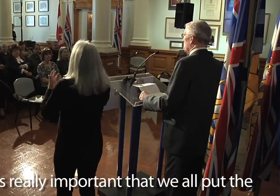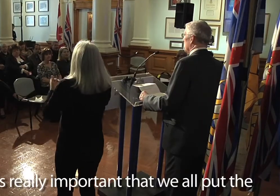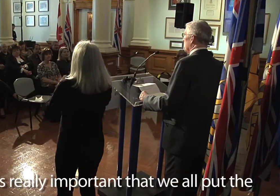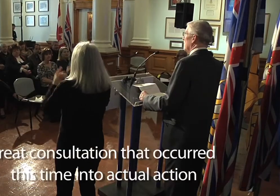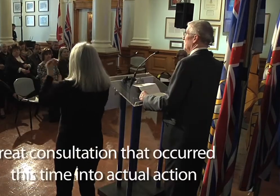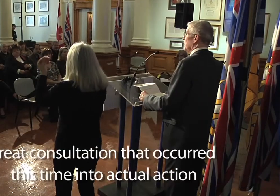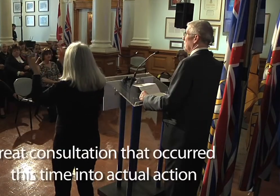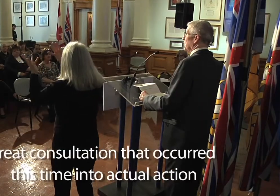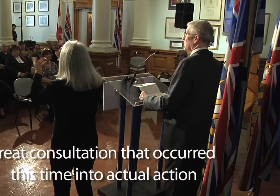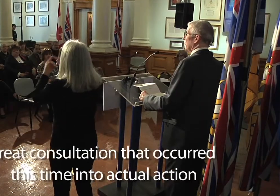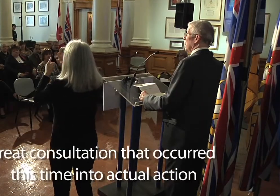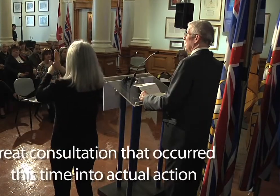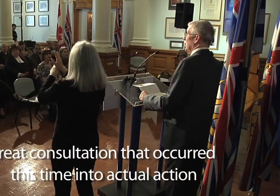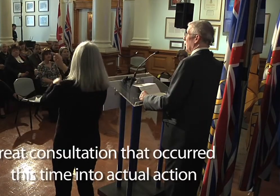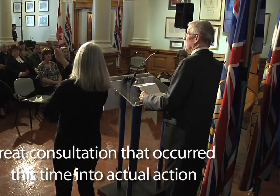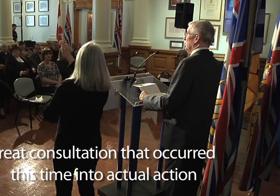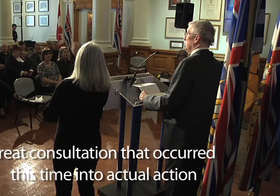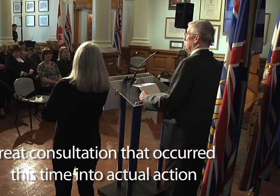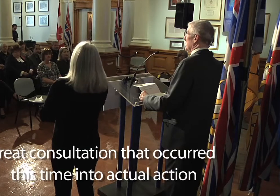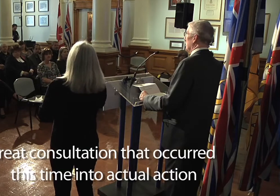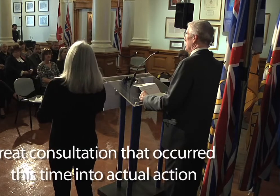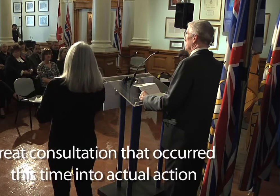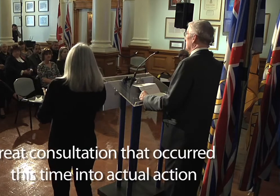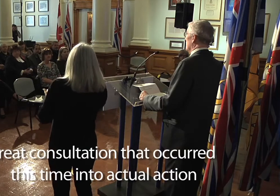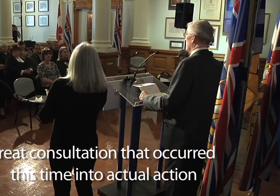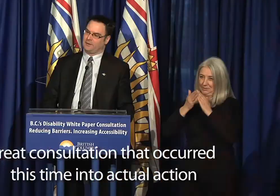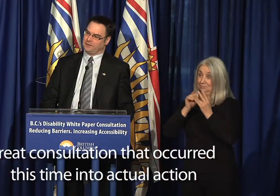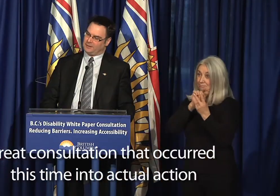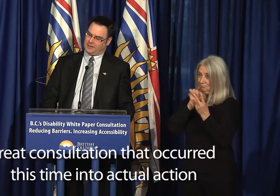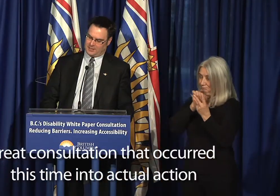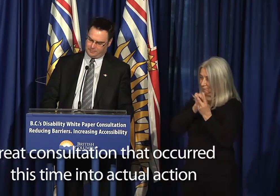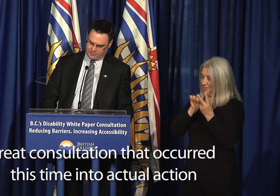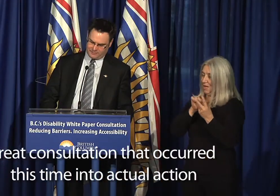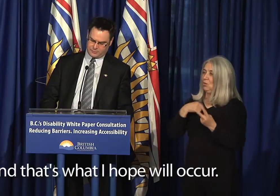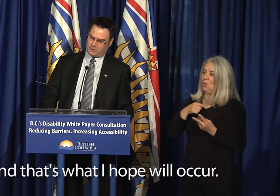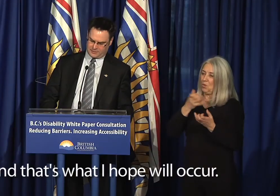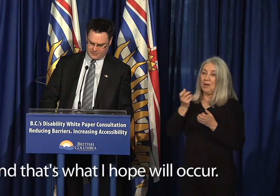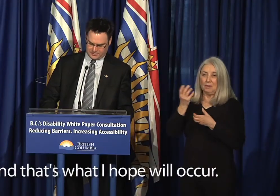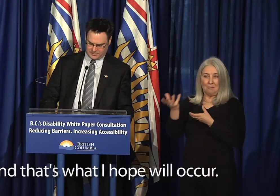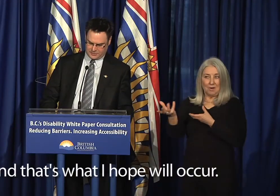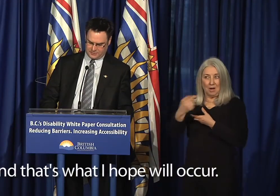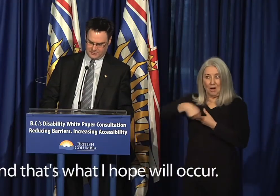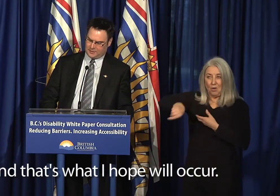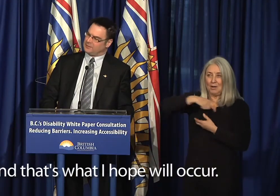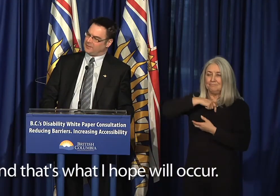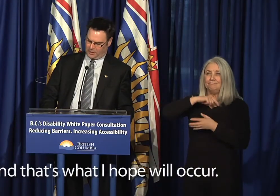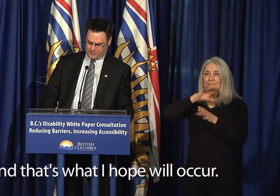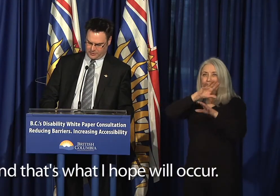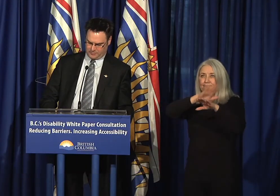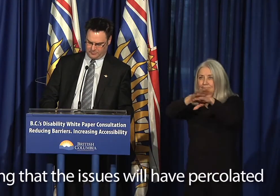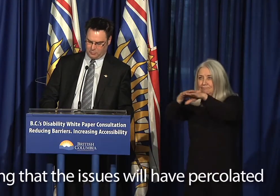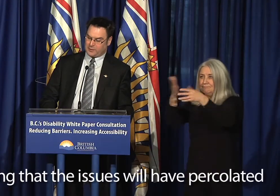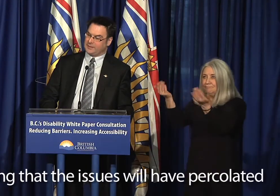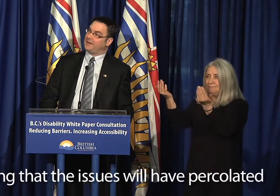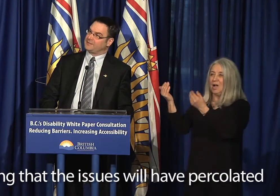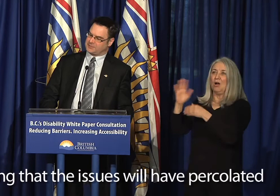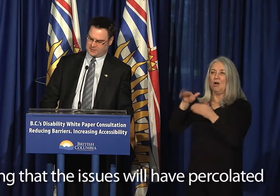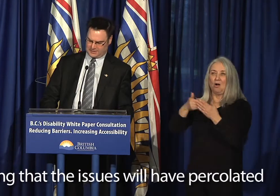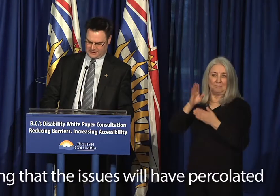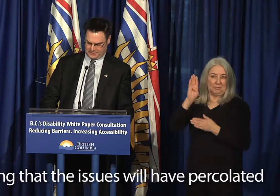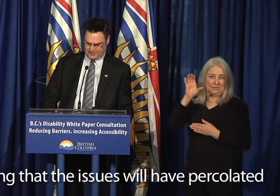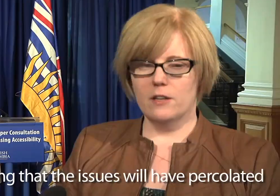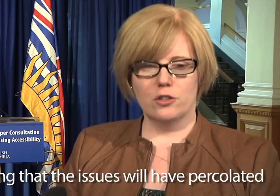put the great consultation that occurred this time into actual action. And that's what I hope will occur. I'm hoping